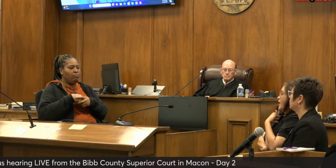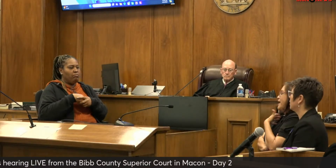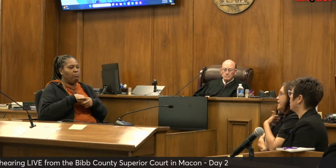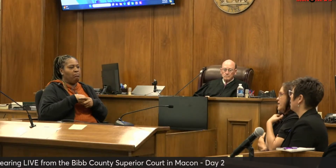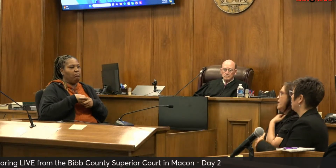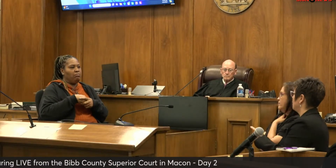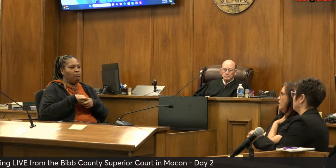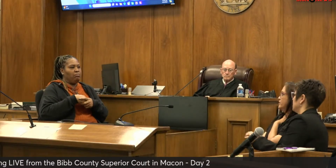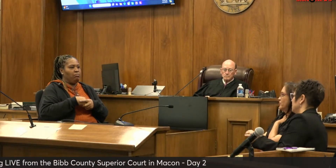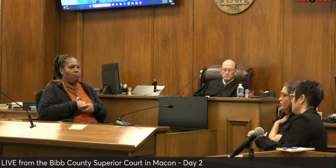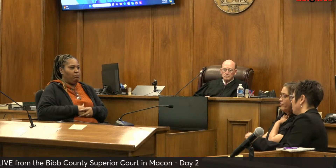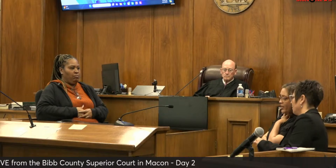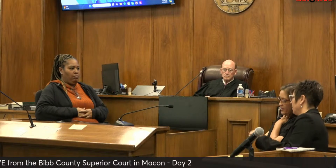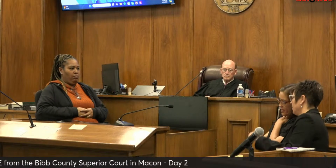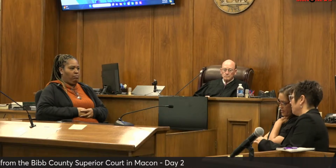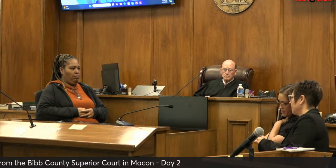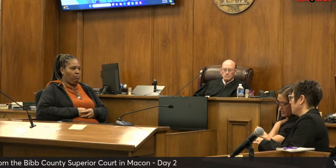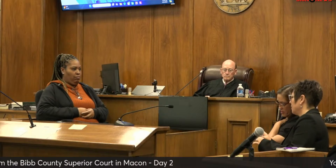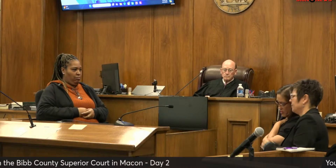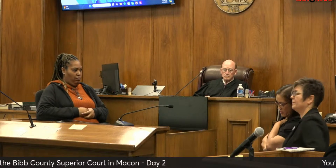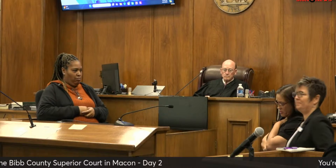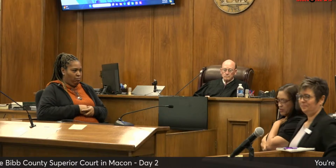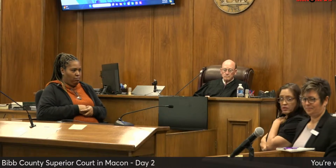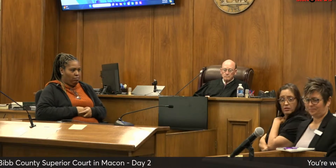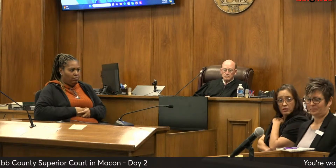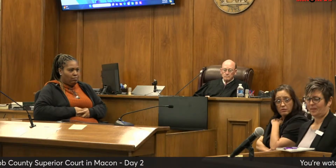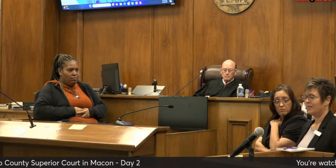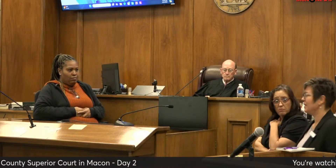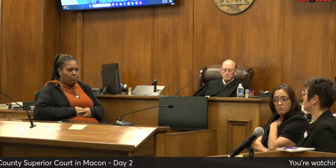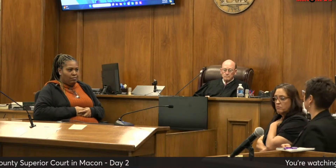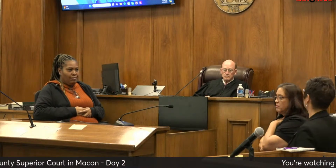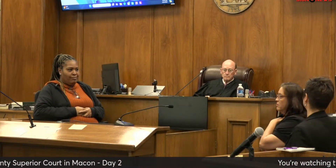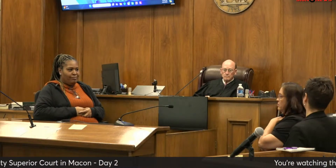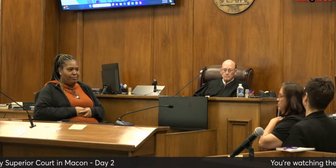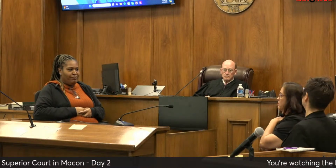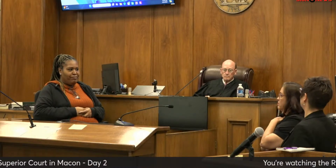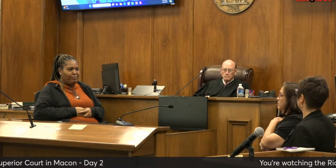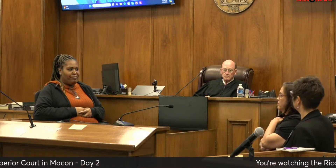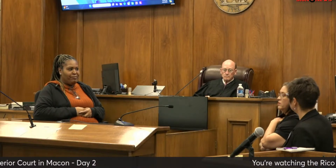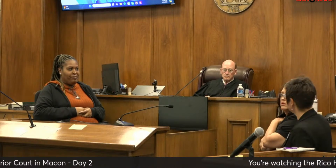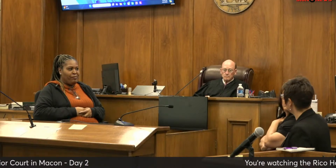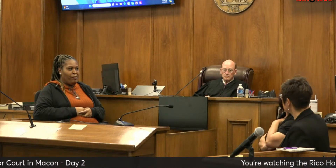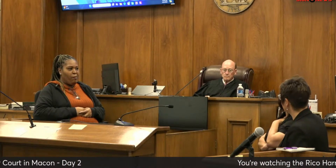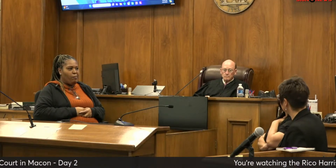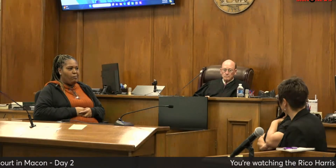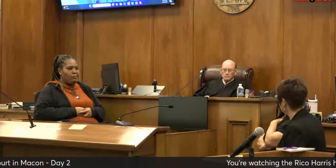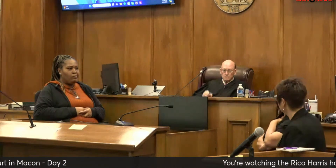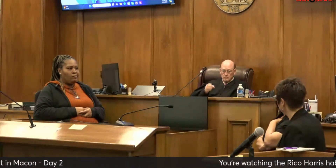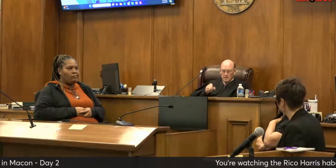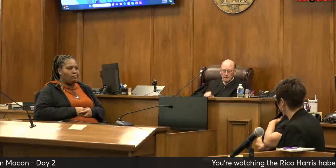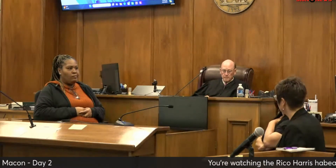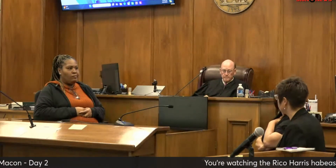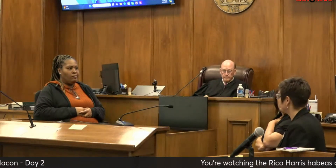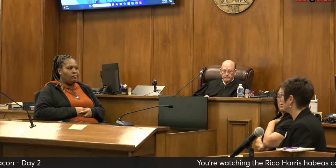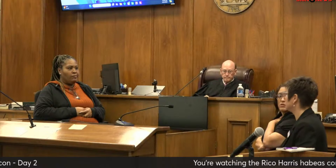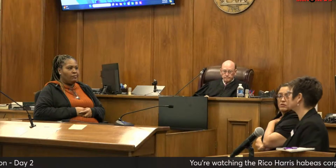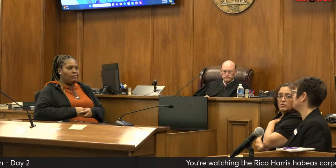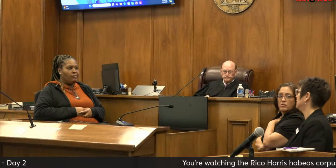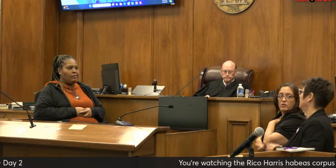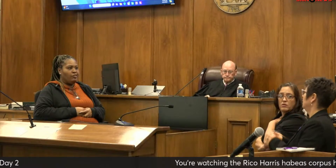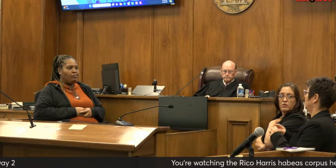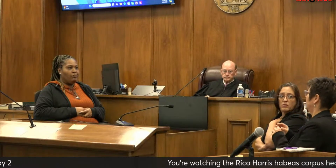in court. I can't. I'm not certified yet. The interpreters need to clarify to be permission. Yes.